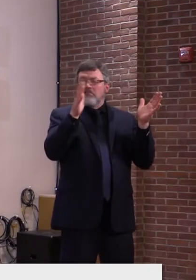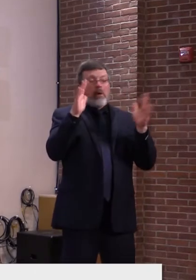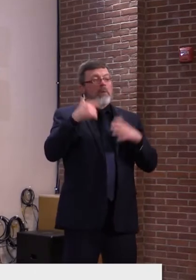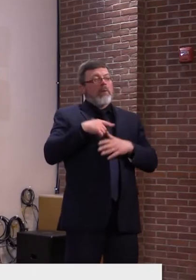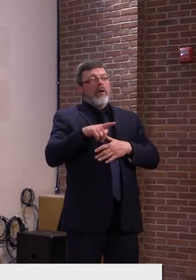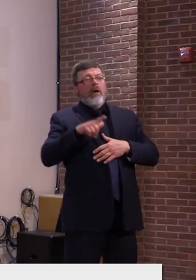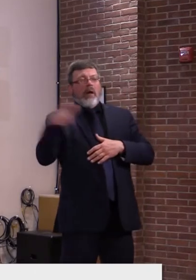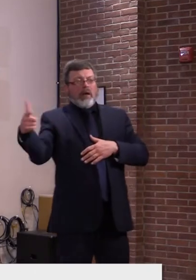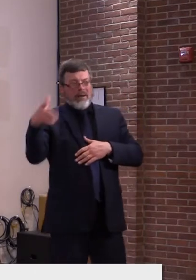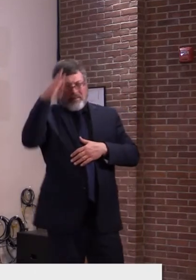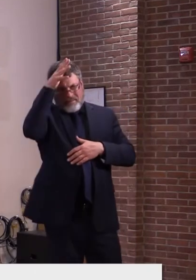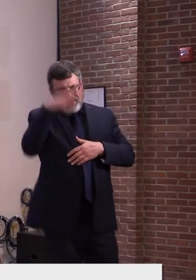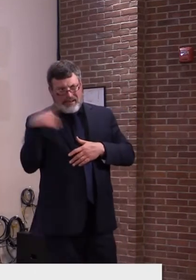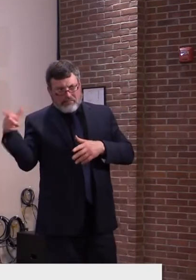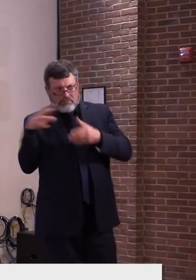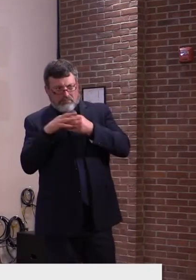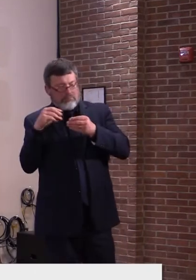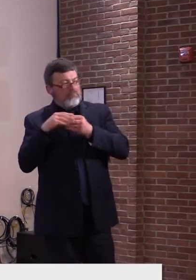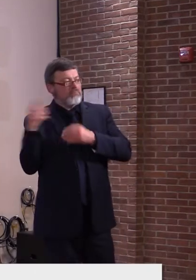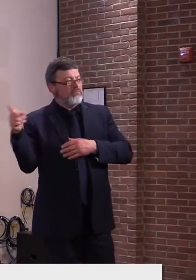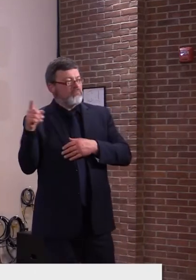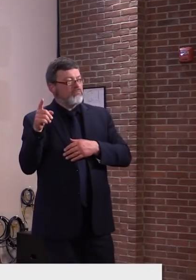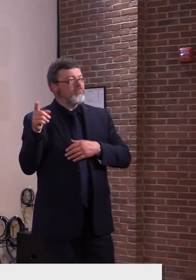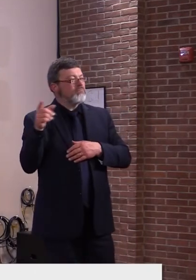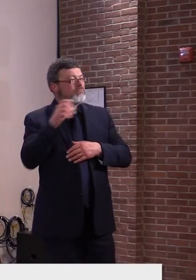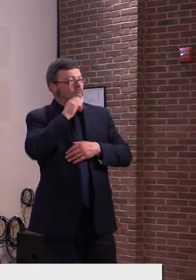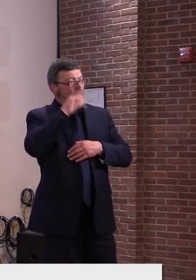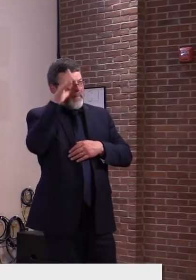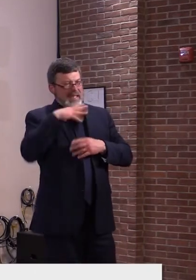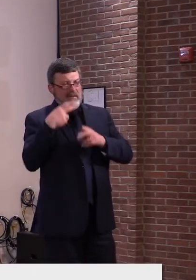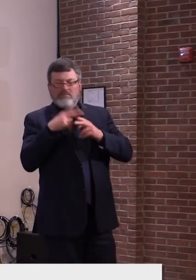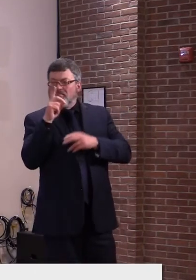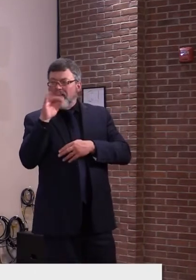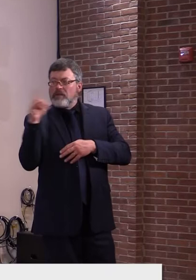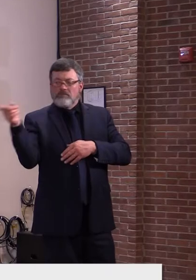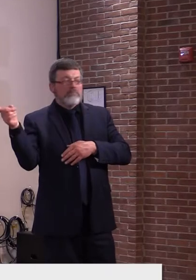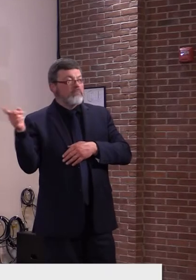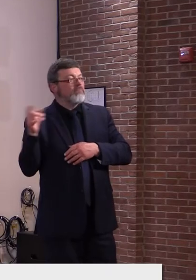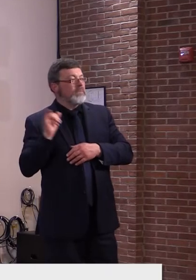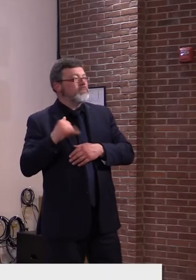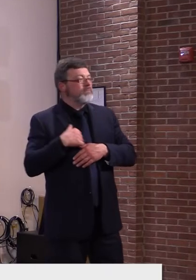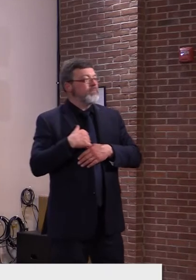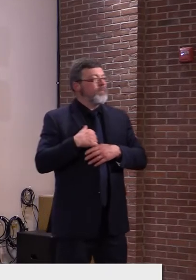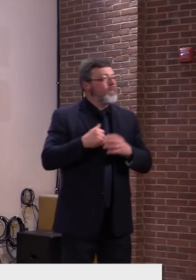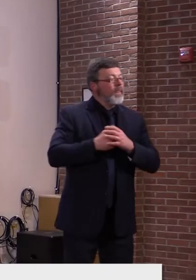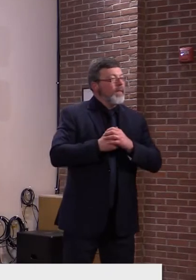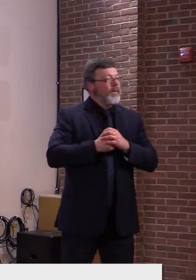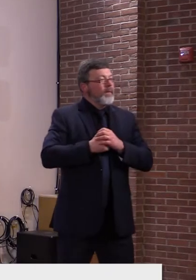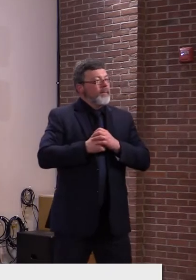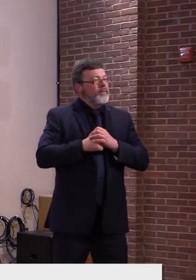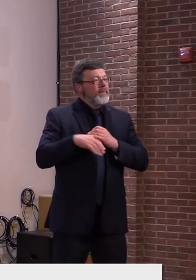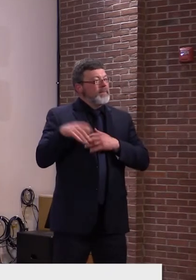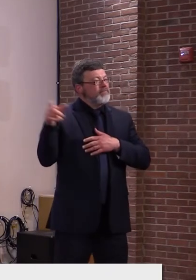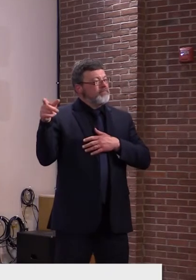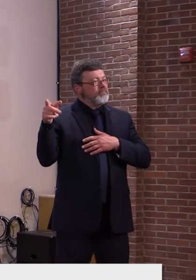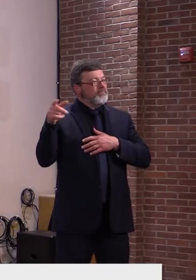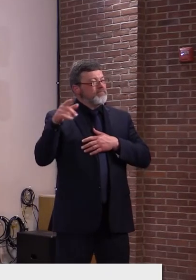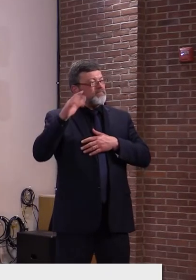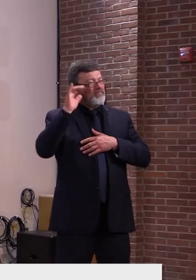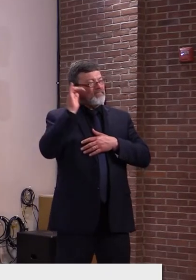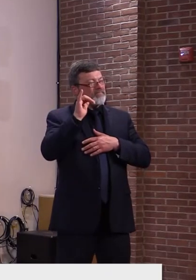Pete. I think if you would check on the private sector, and I don't think the pension task force did that, quite